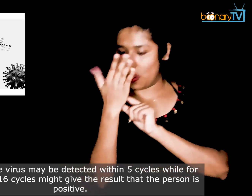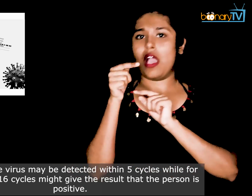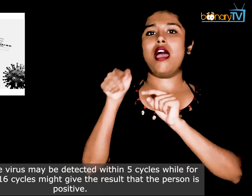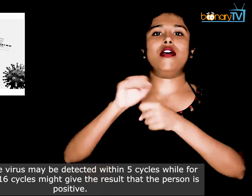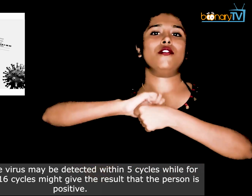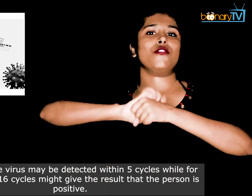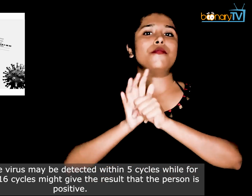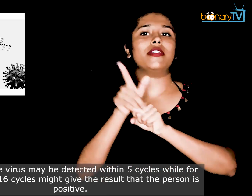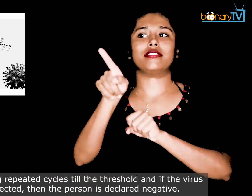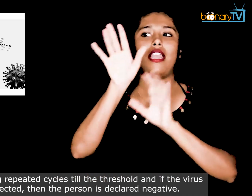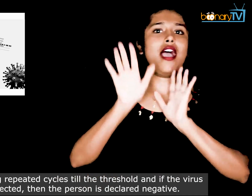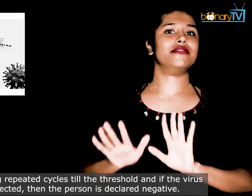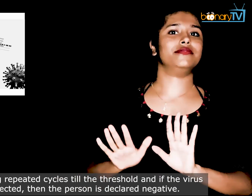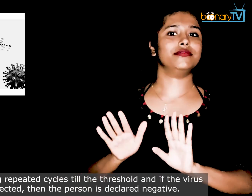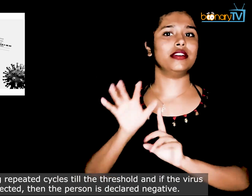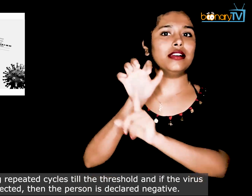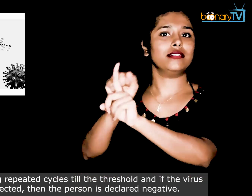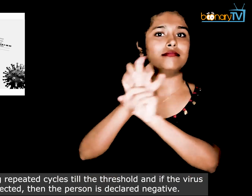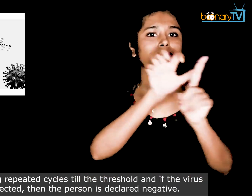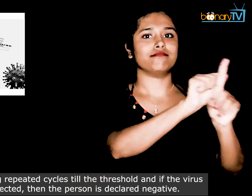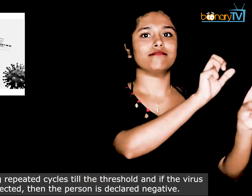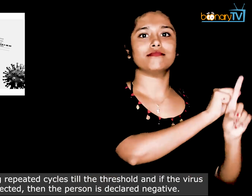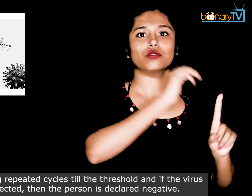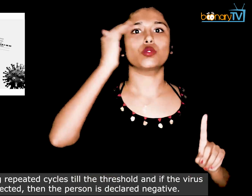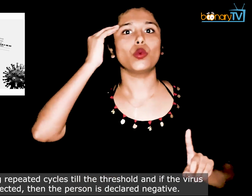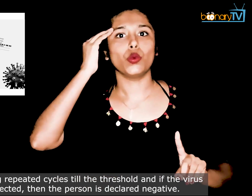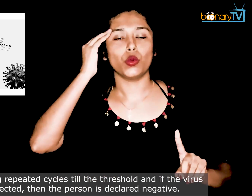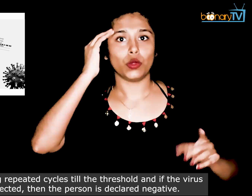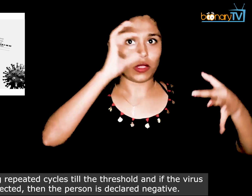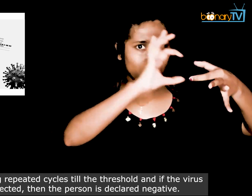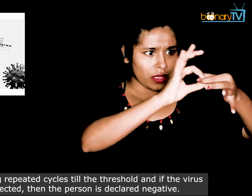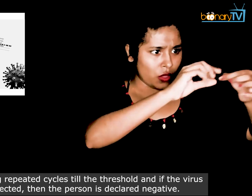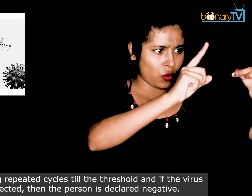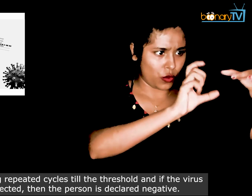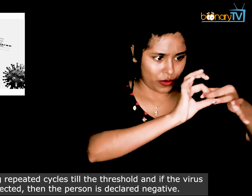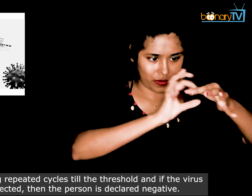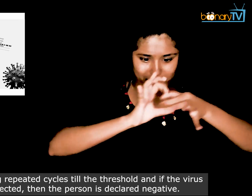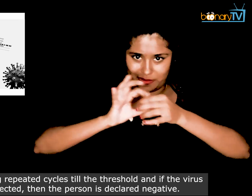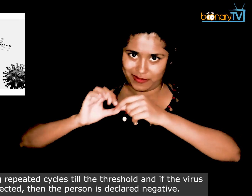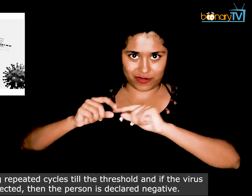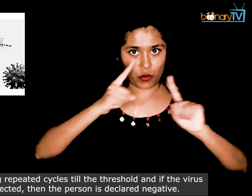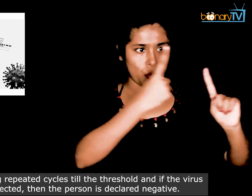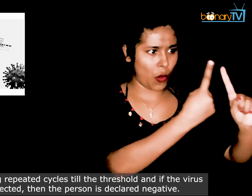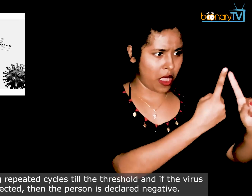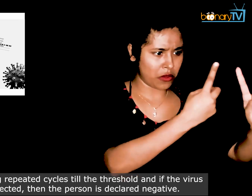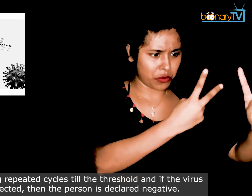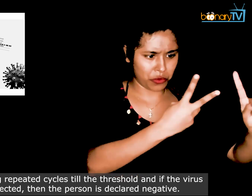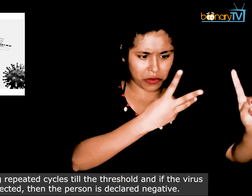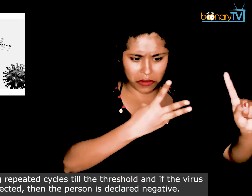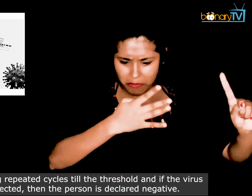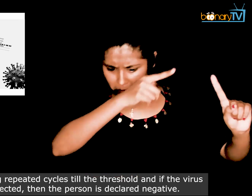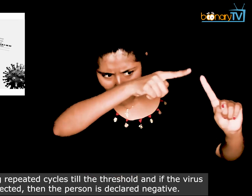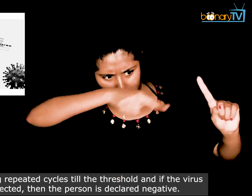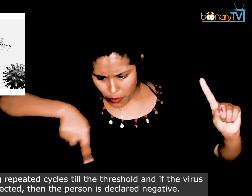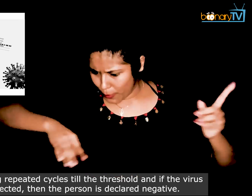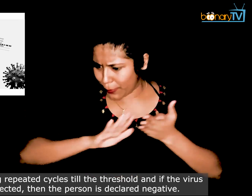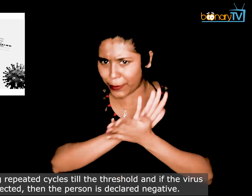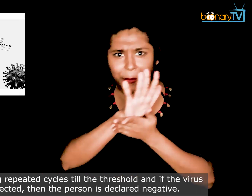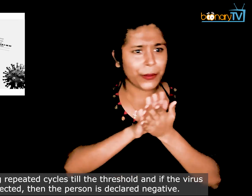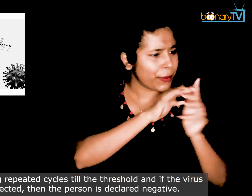If, after making repeated cycles till the threshold, and if the virus is not